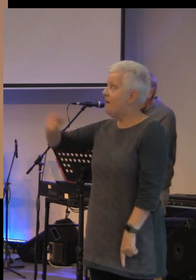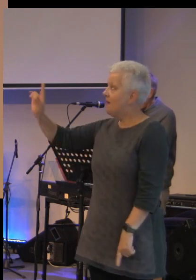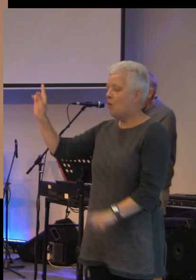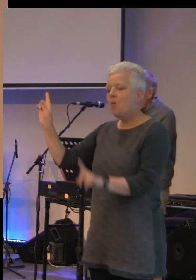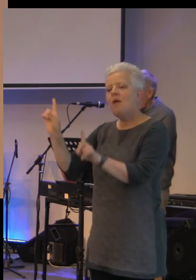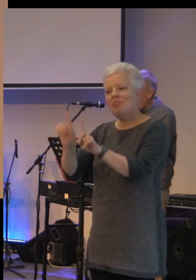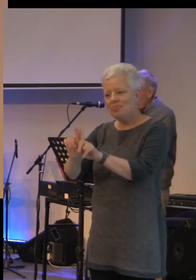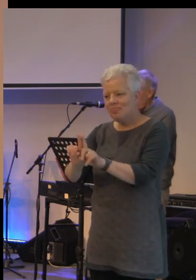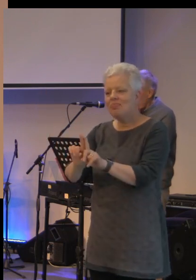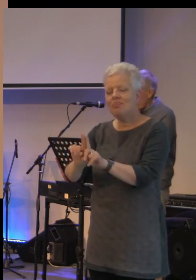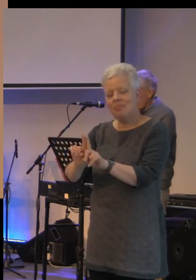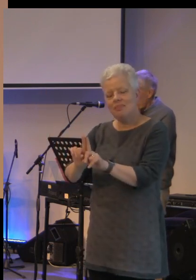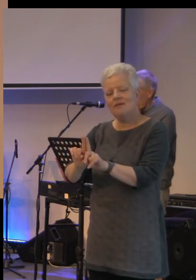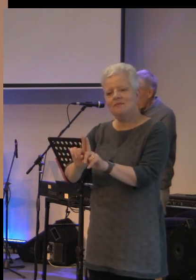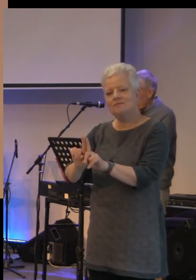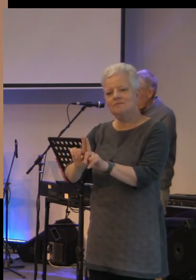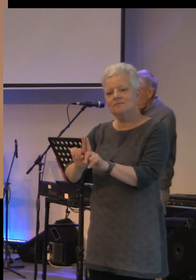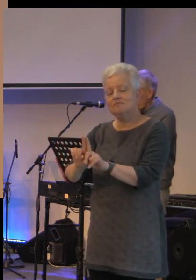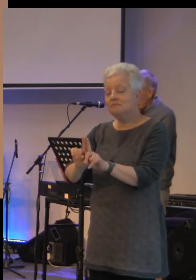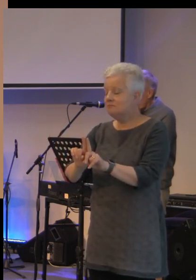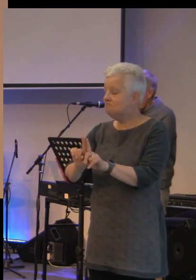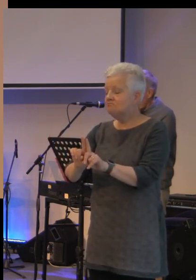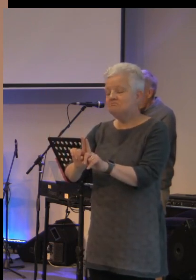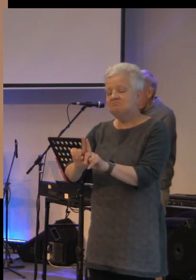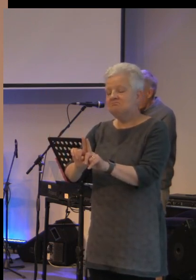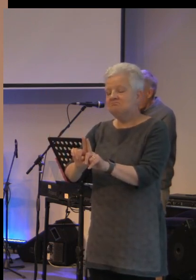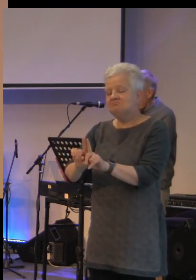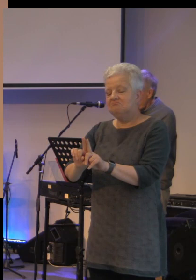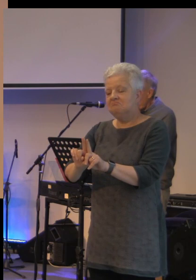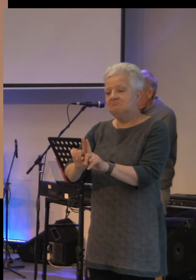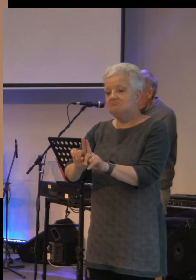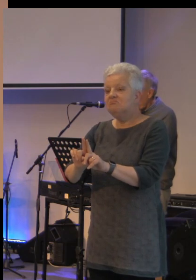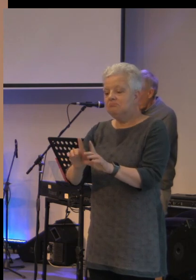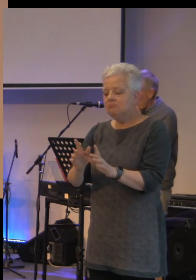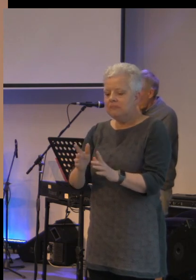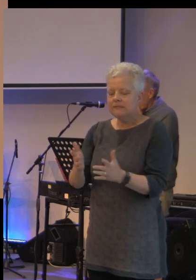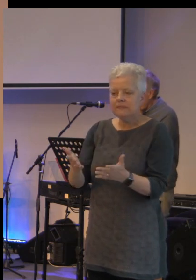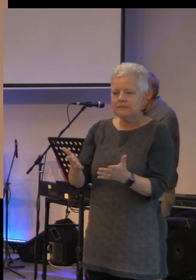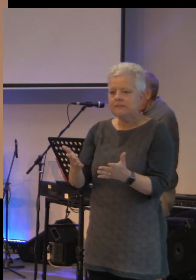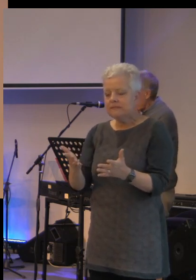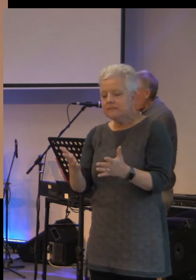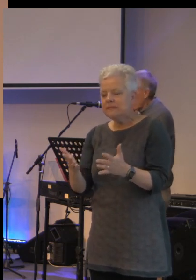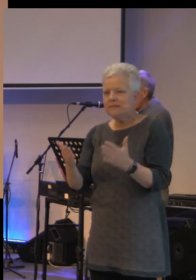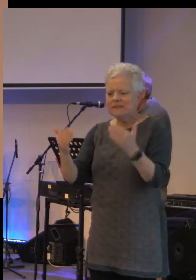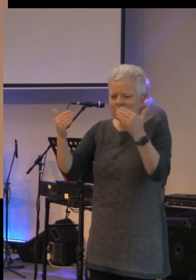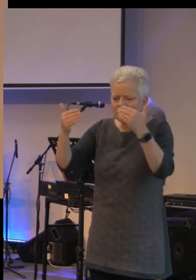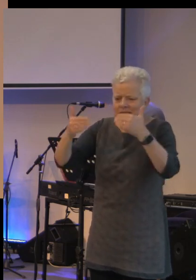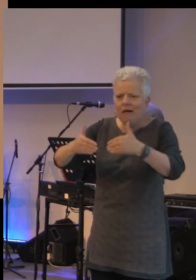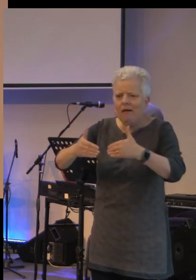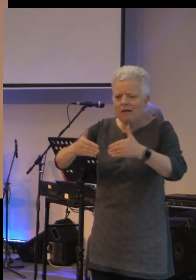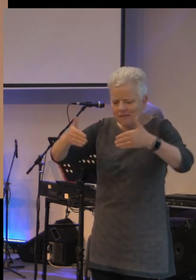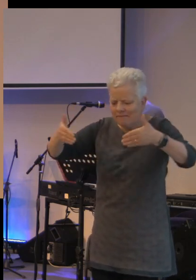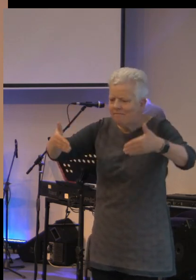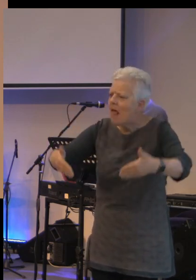you, even though you go through the darkest